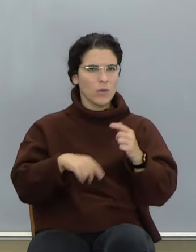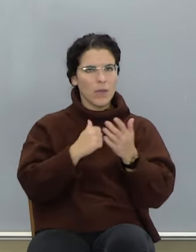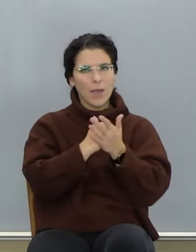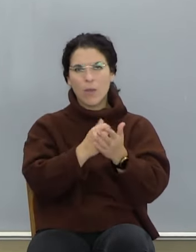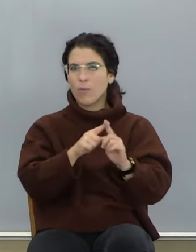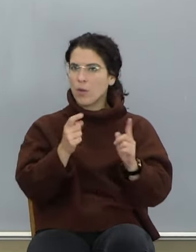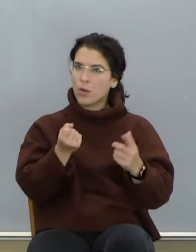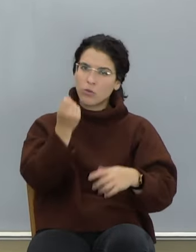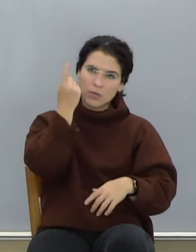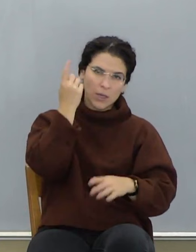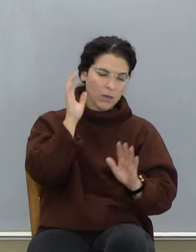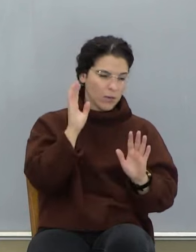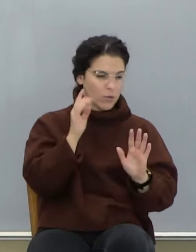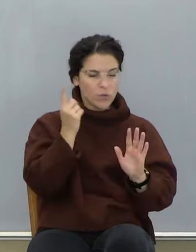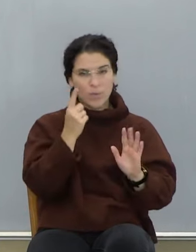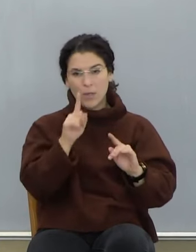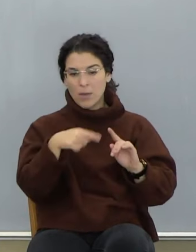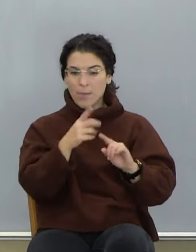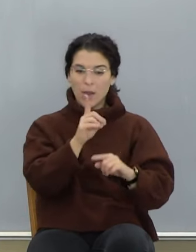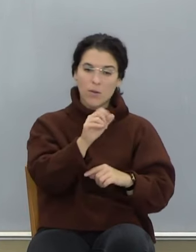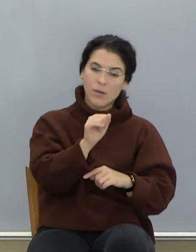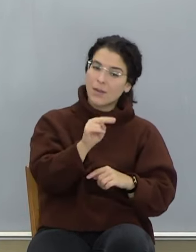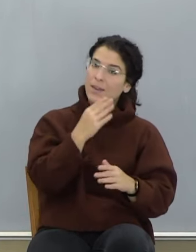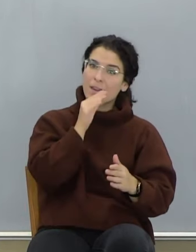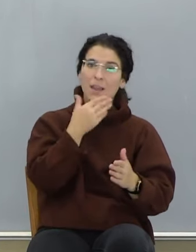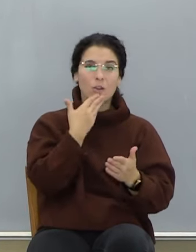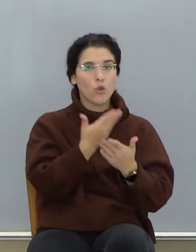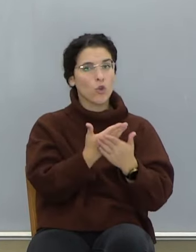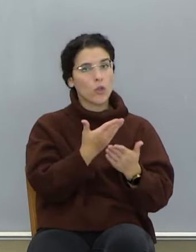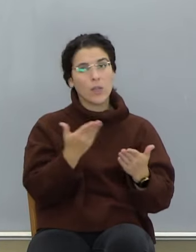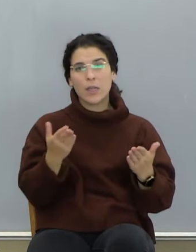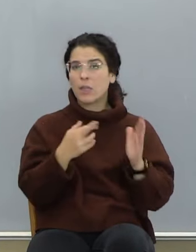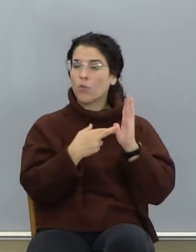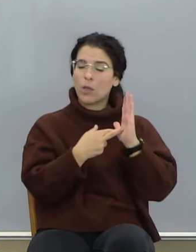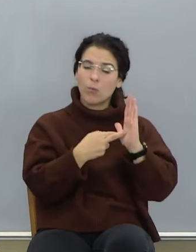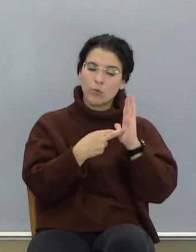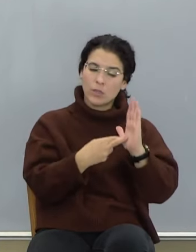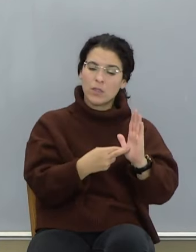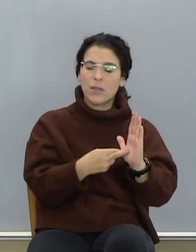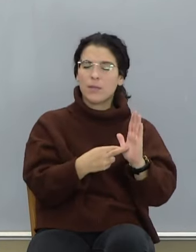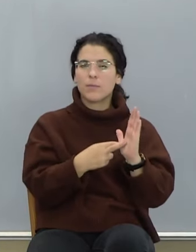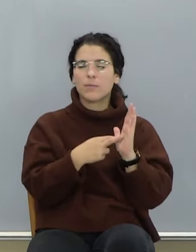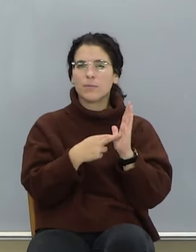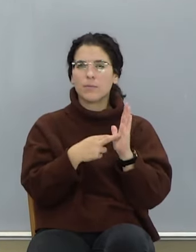under... Wait a minute. There's something about Dan here. Not a good thing. It represents the